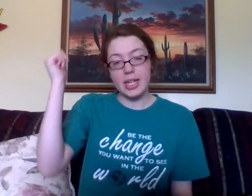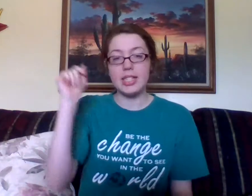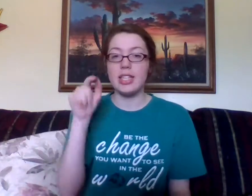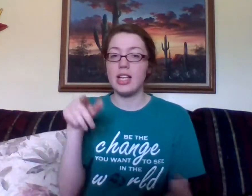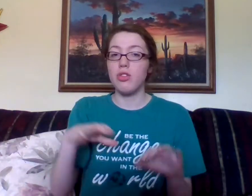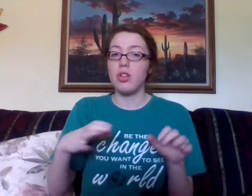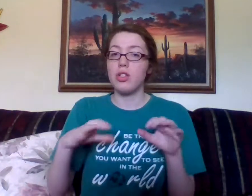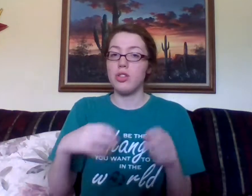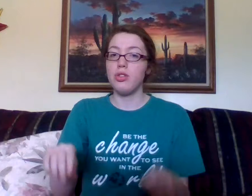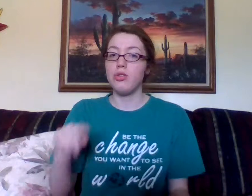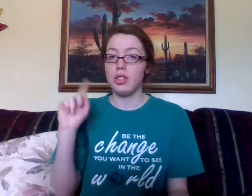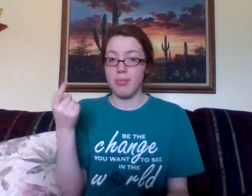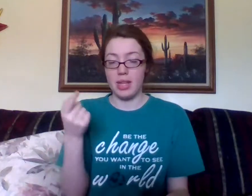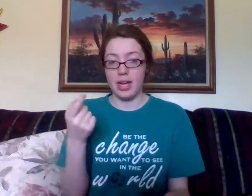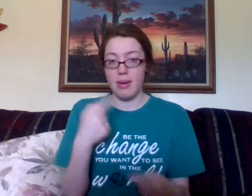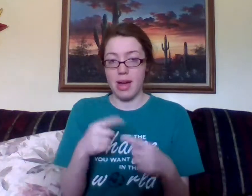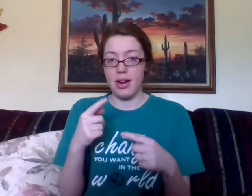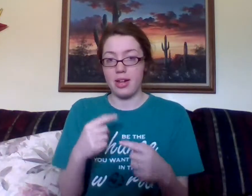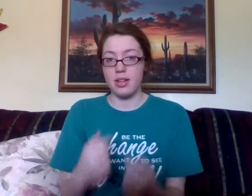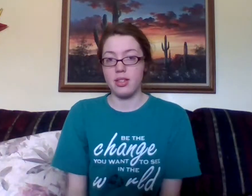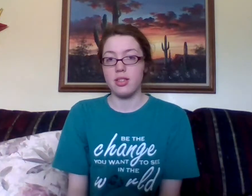Because then you can do something about it.